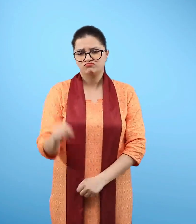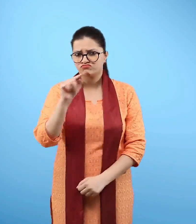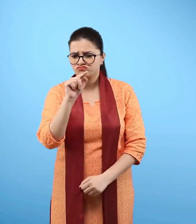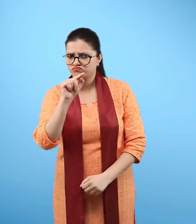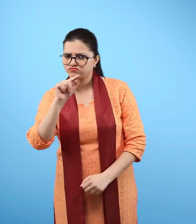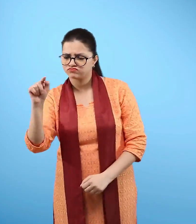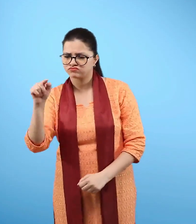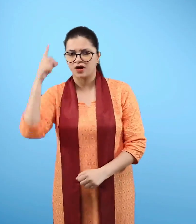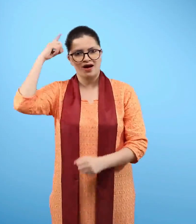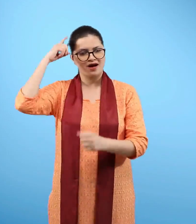to Rajpath,